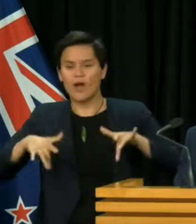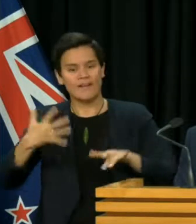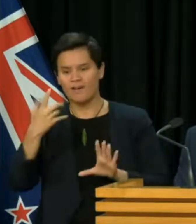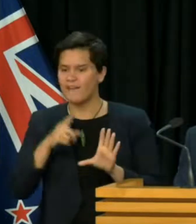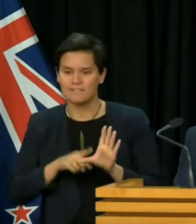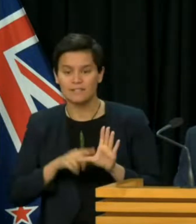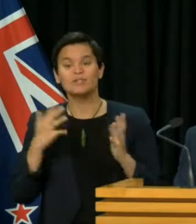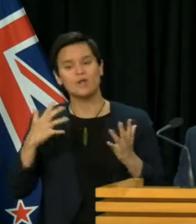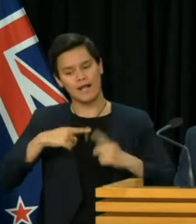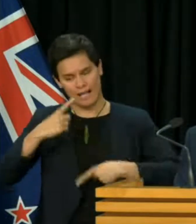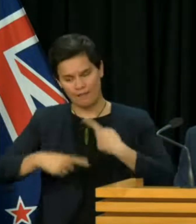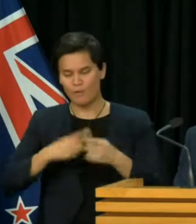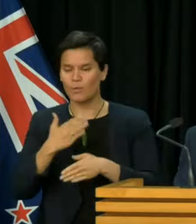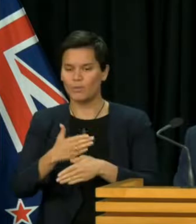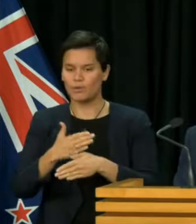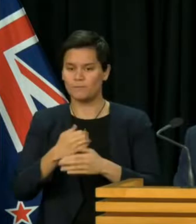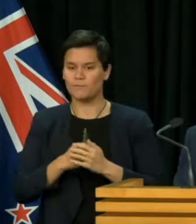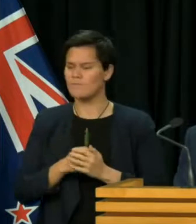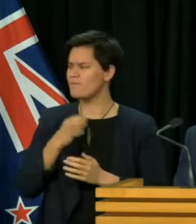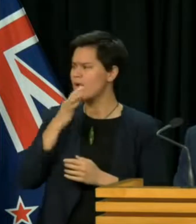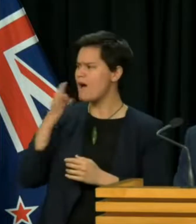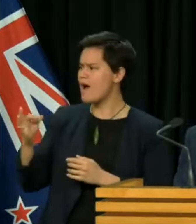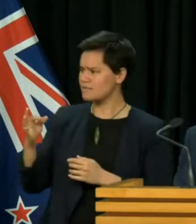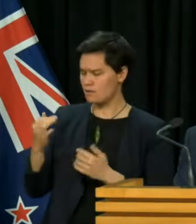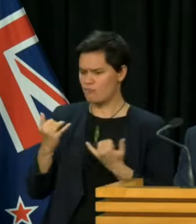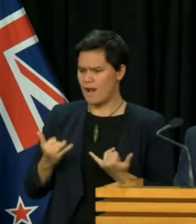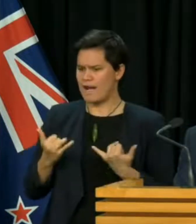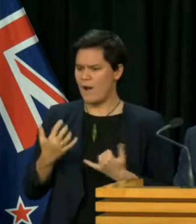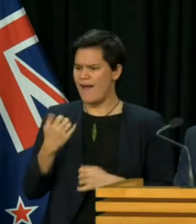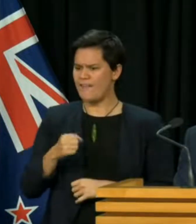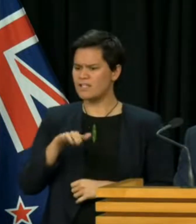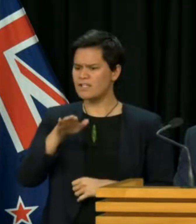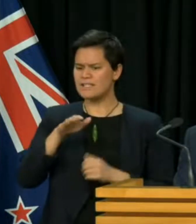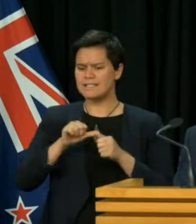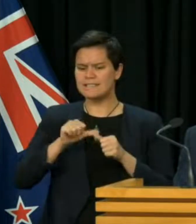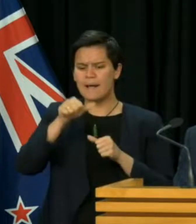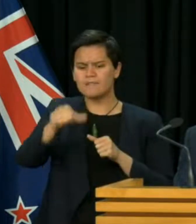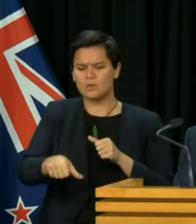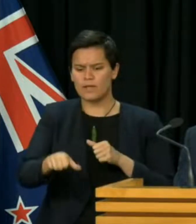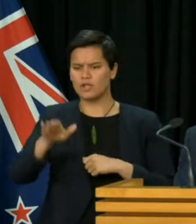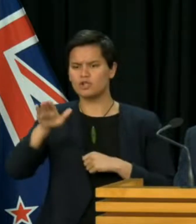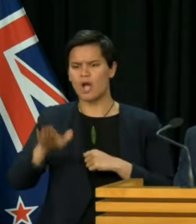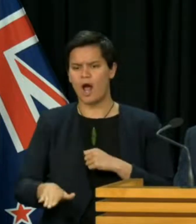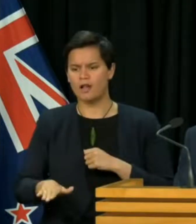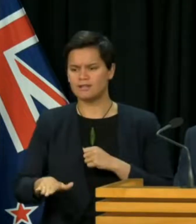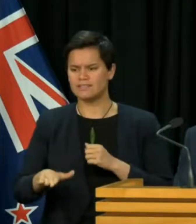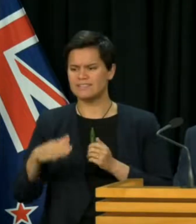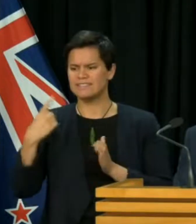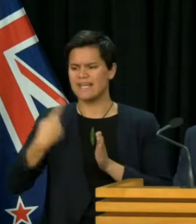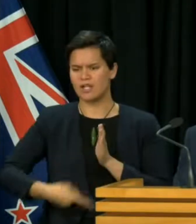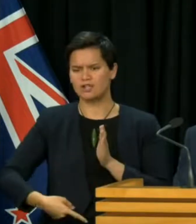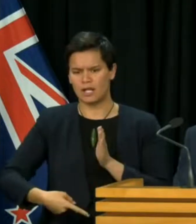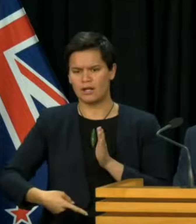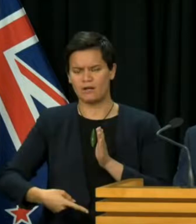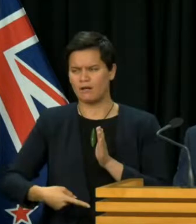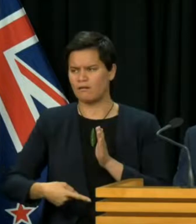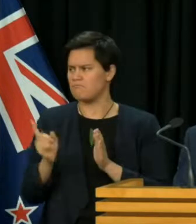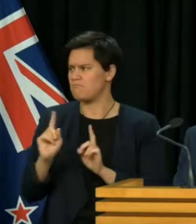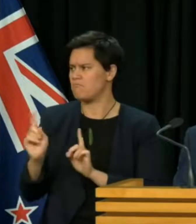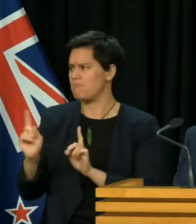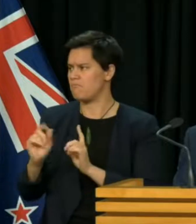the subsequent child sanction yet? That is as part of our work program. We have removed the sanctions